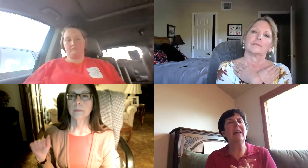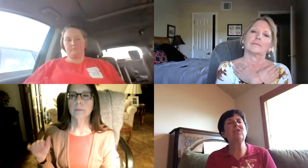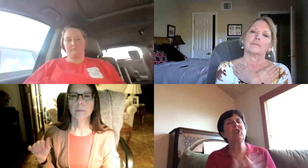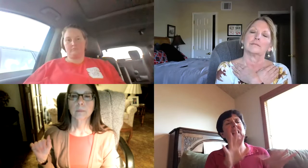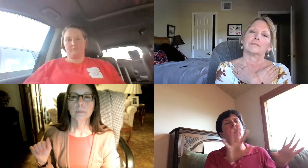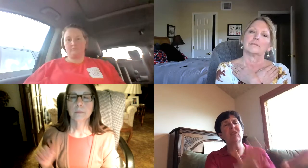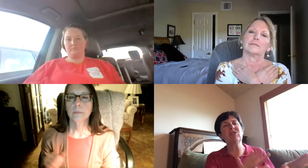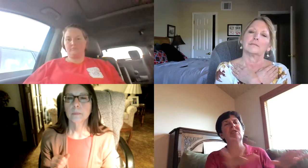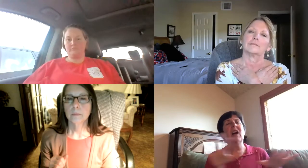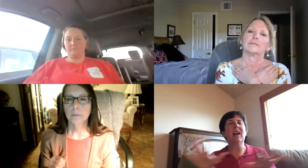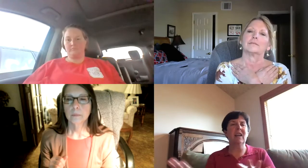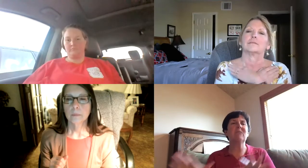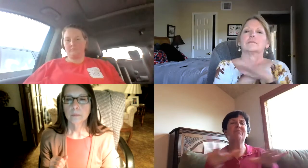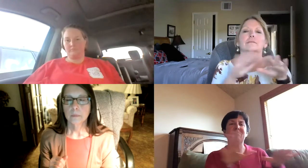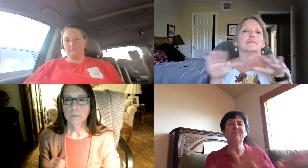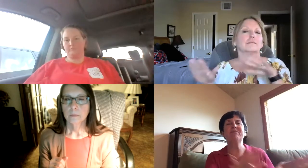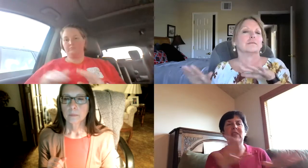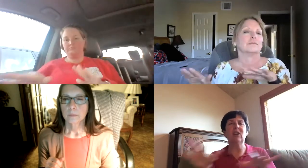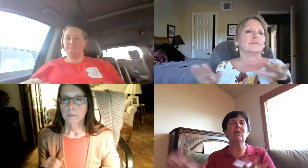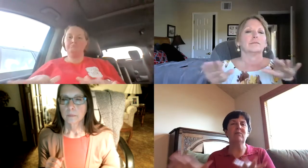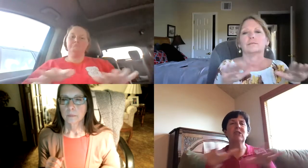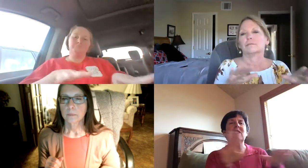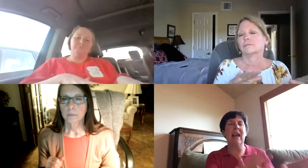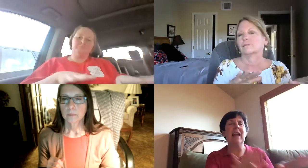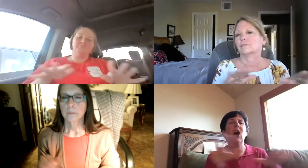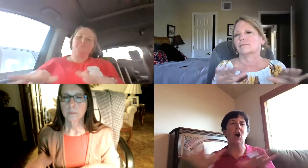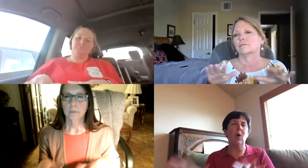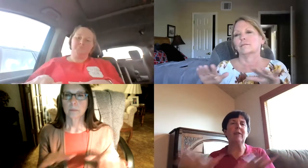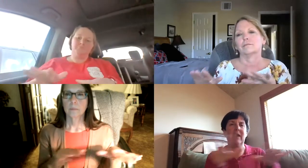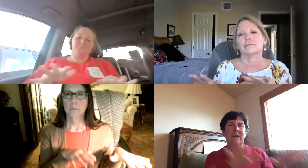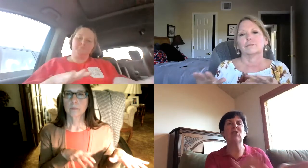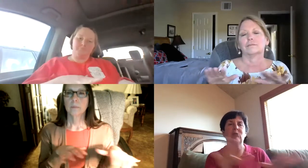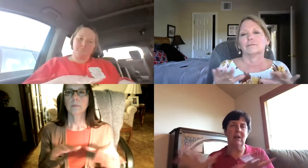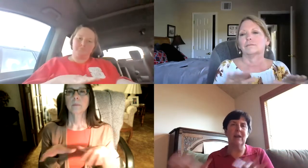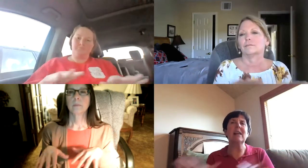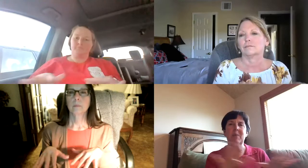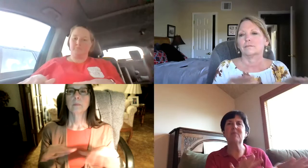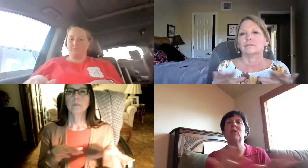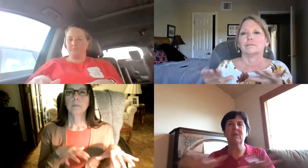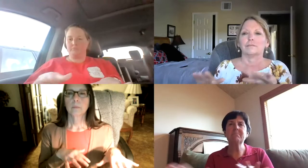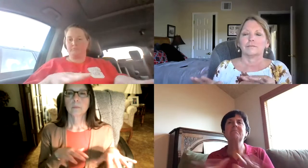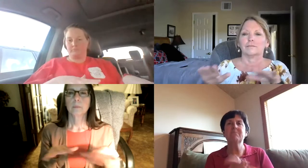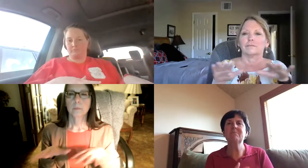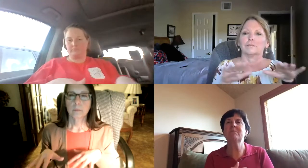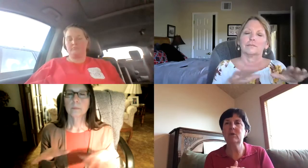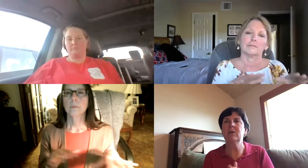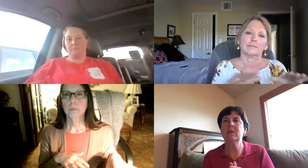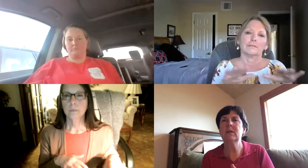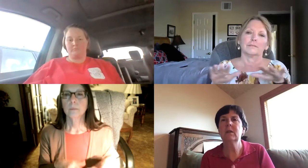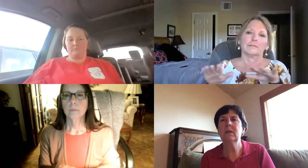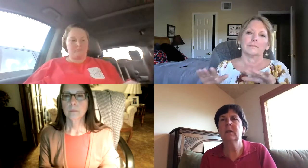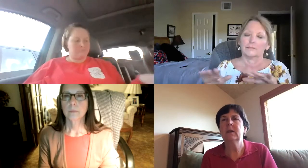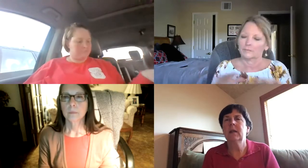and then chill or just kind of, you know, just lay low. I think I showed you guys that before.